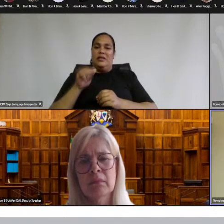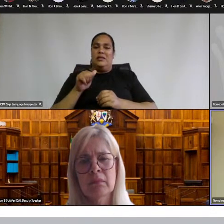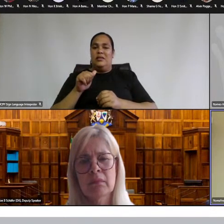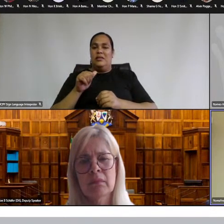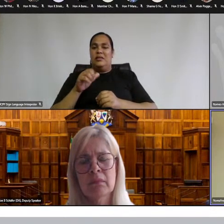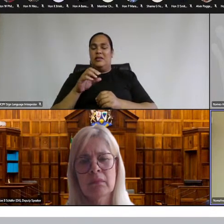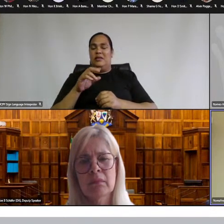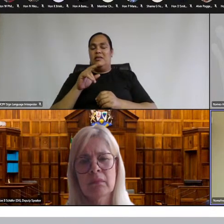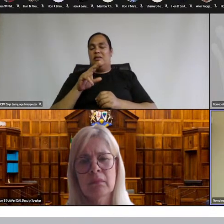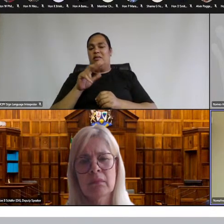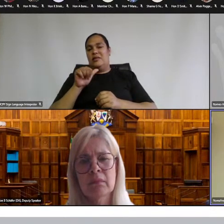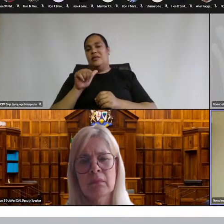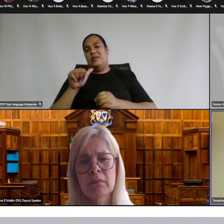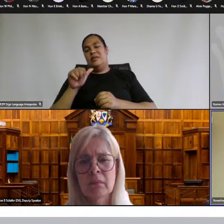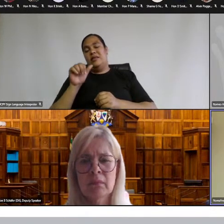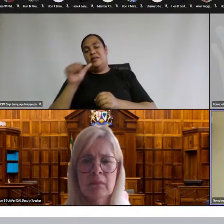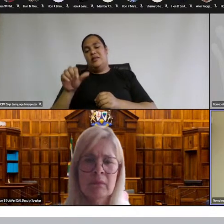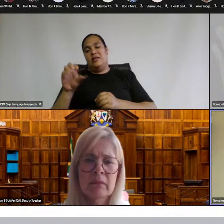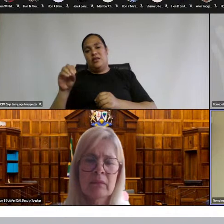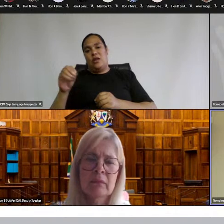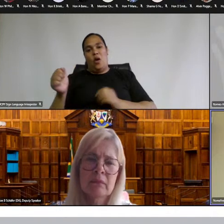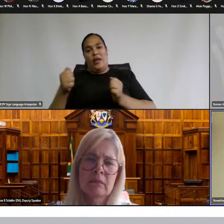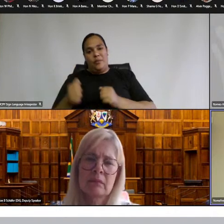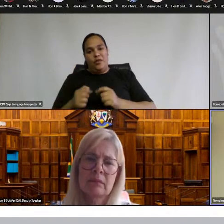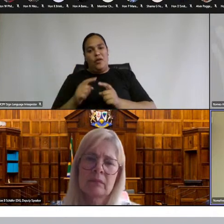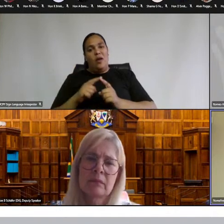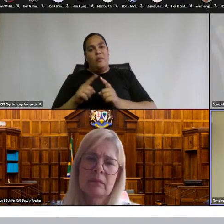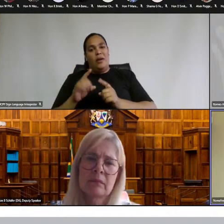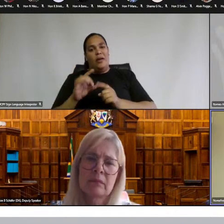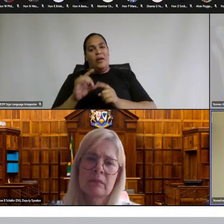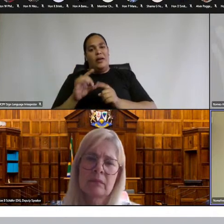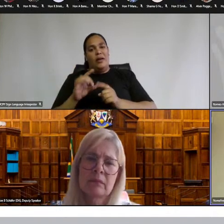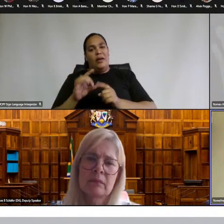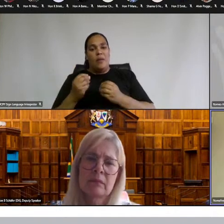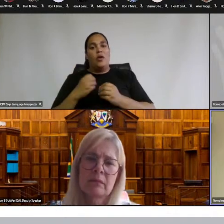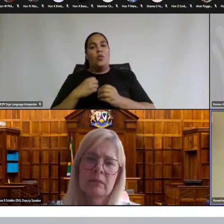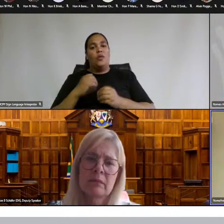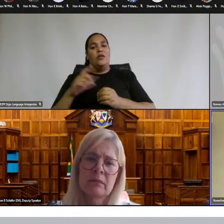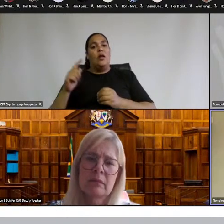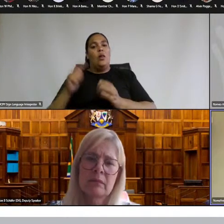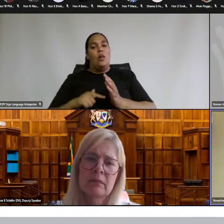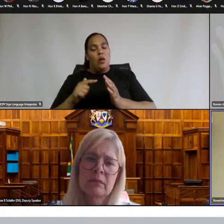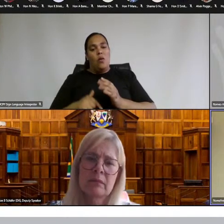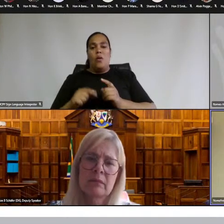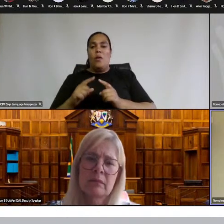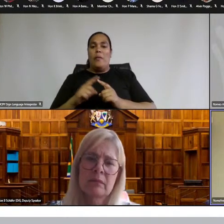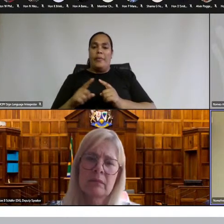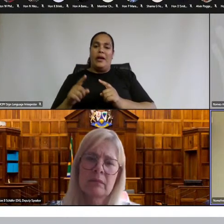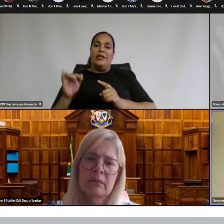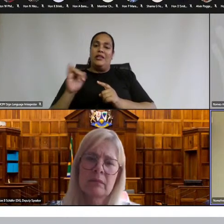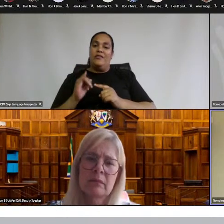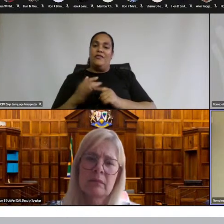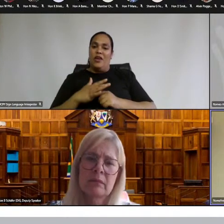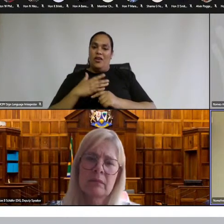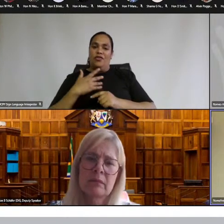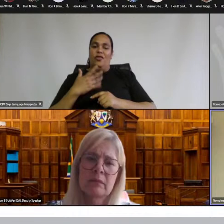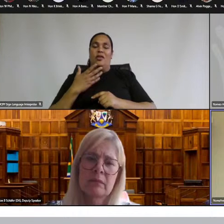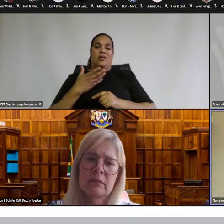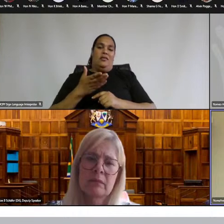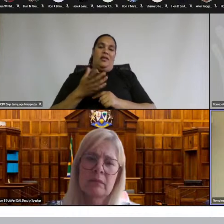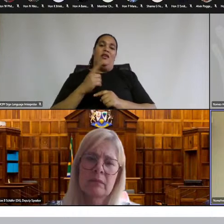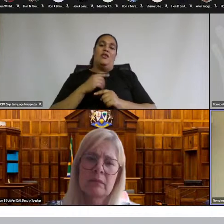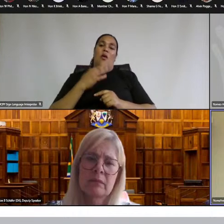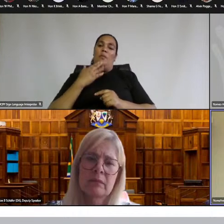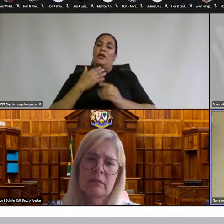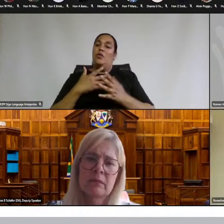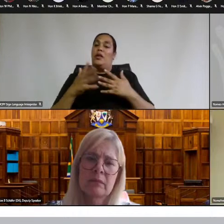660 admissions average, and we still, in terms of the numbers, it's still low, but the infection is going there. So please, whatever